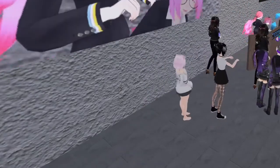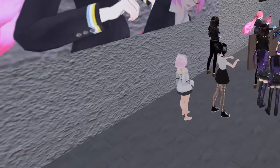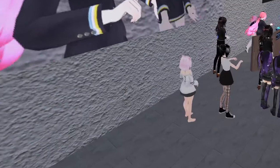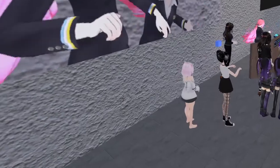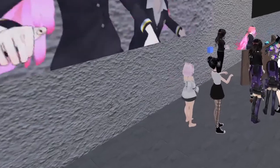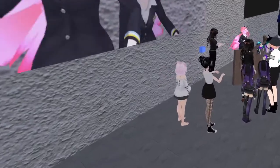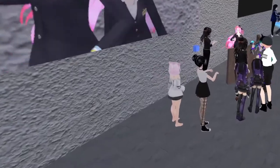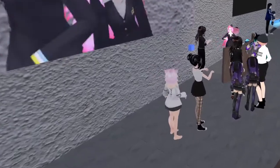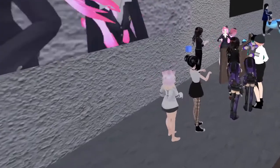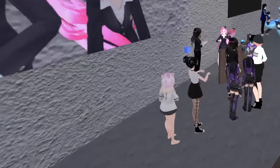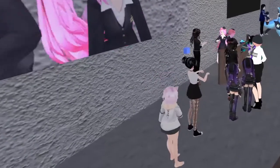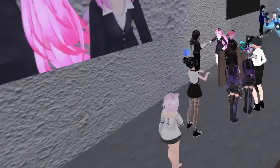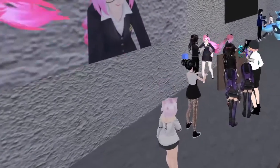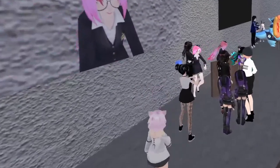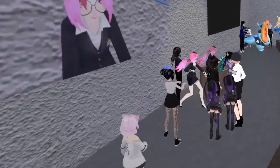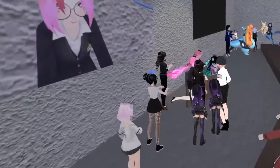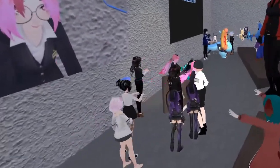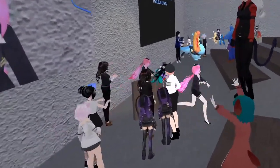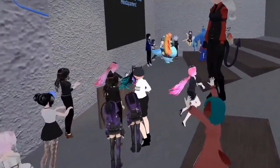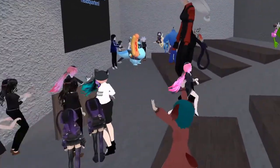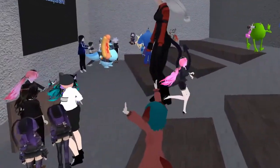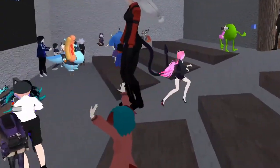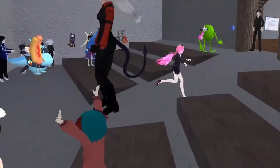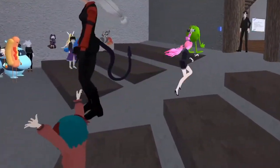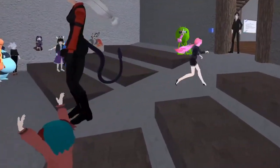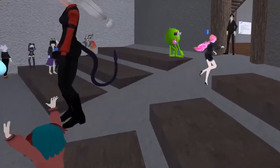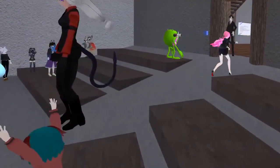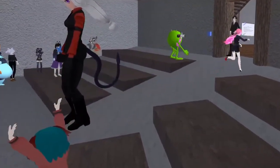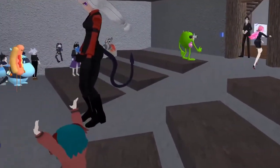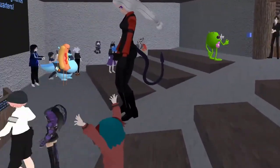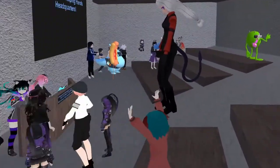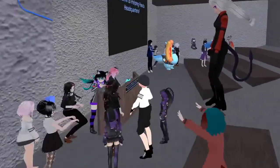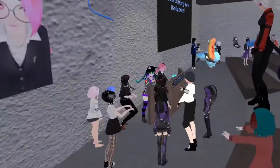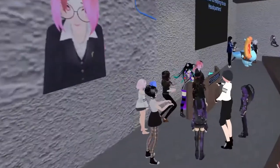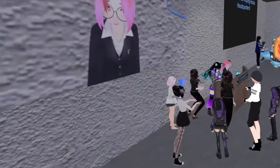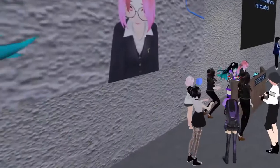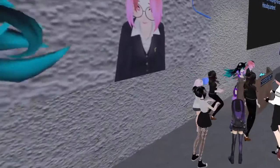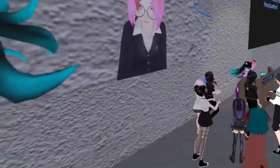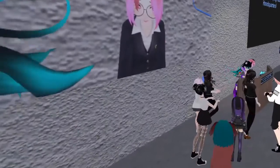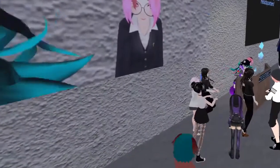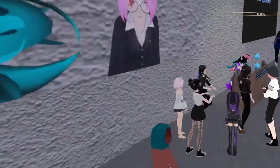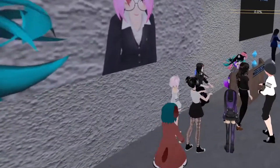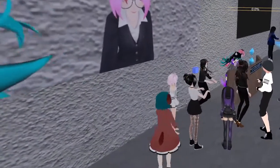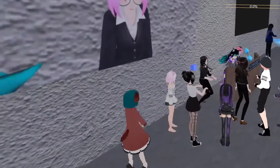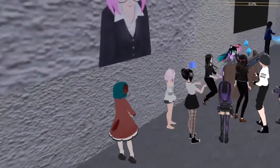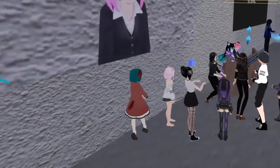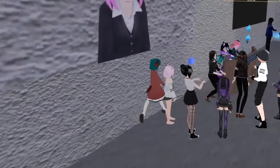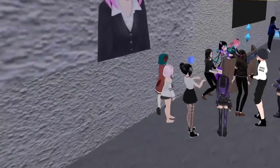like use one of these spots here. Everyone's dancing And like this. right over here while Shaw is playing music there. Seeing everybody,